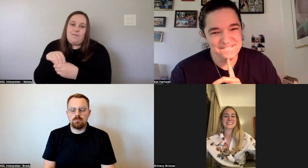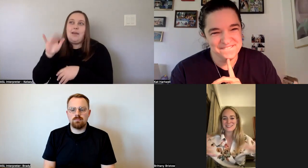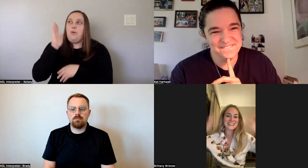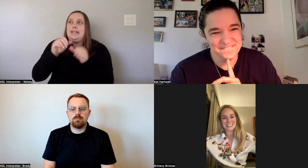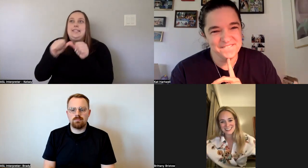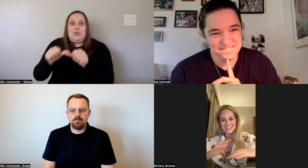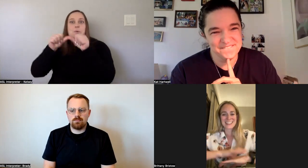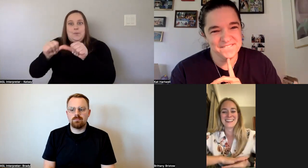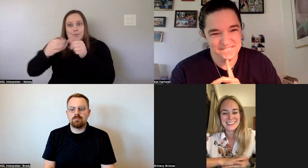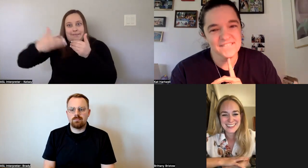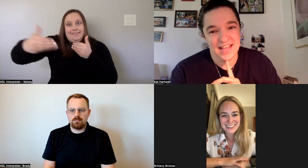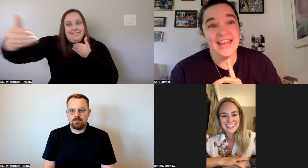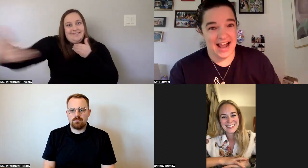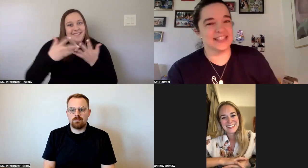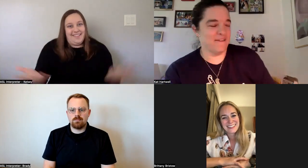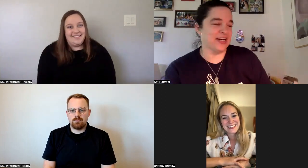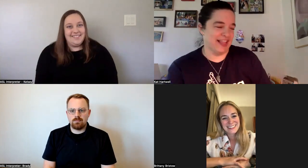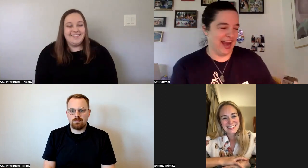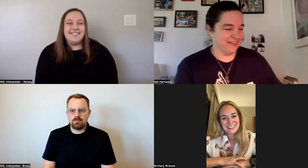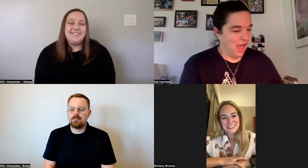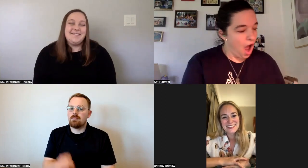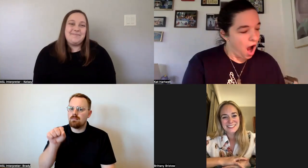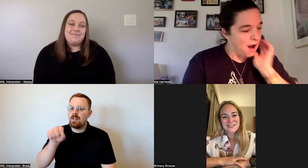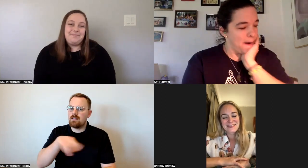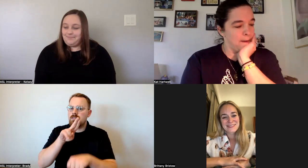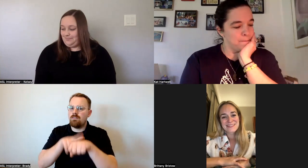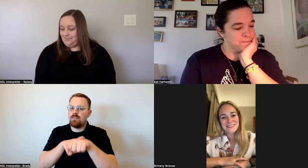and continues and continues. Yeah, definitely.